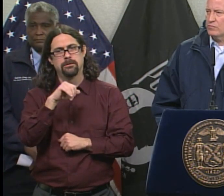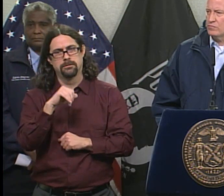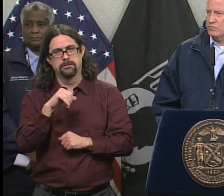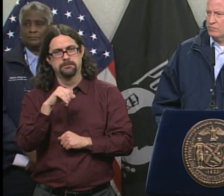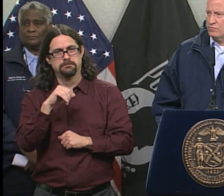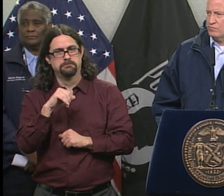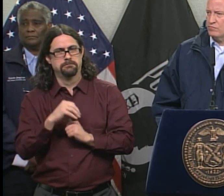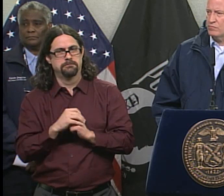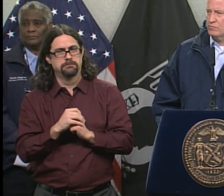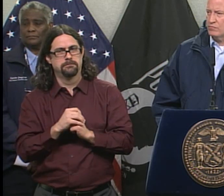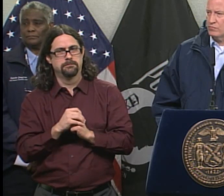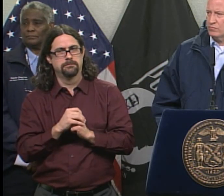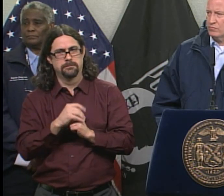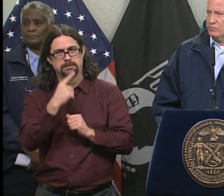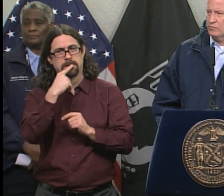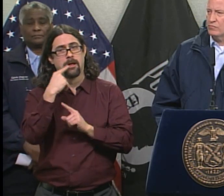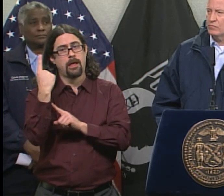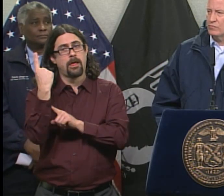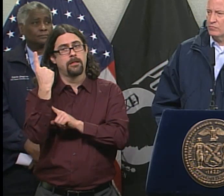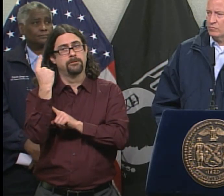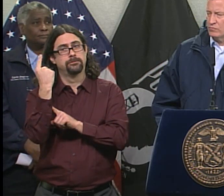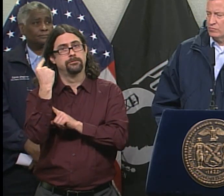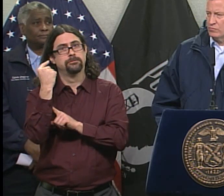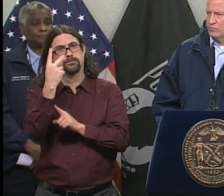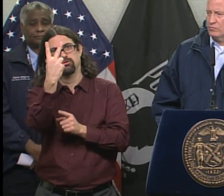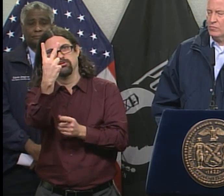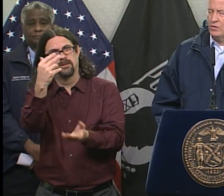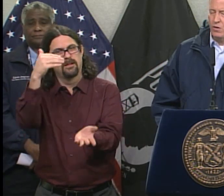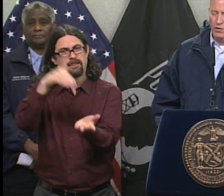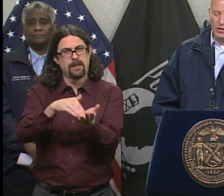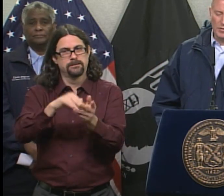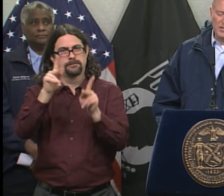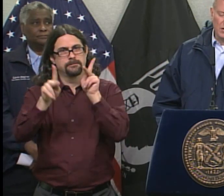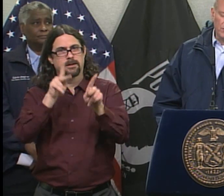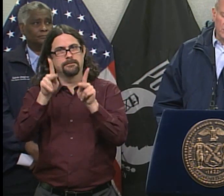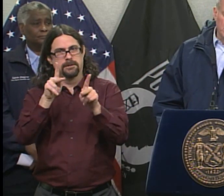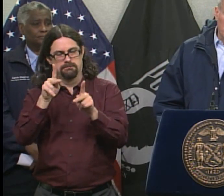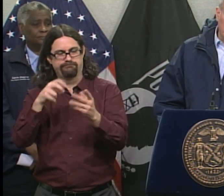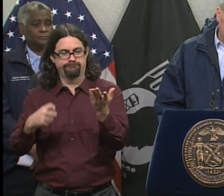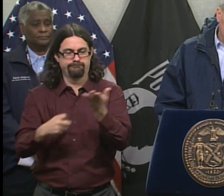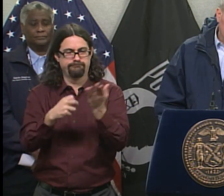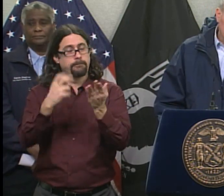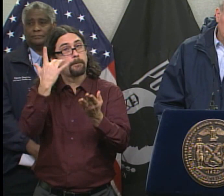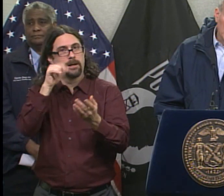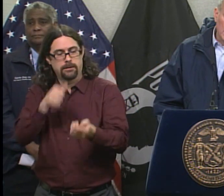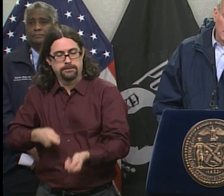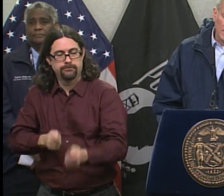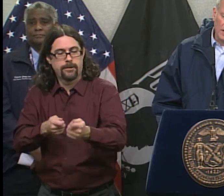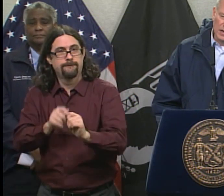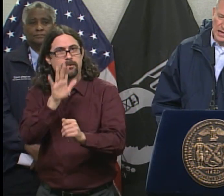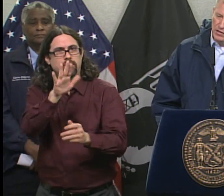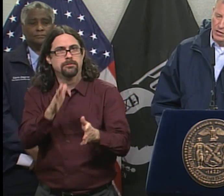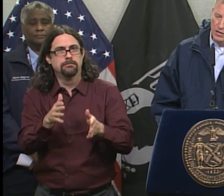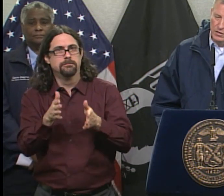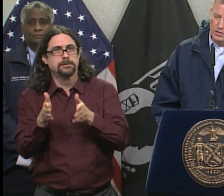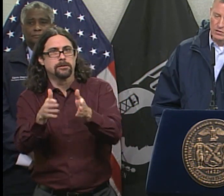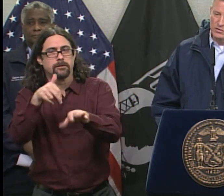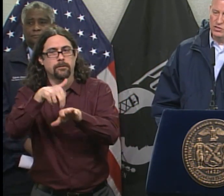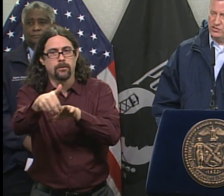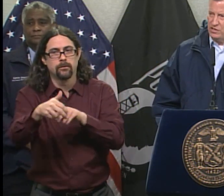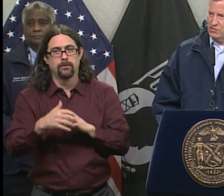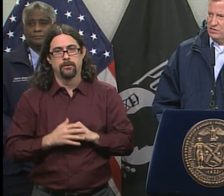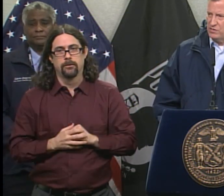homes. Can you talk about when that'll start again after the snow? Let me say on the first point that, again, on